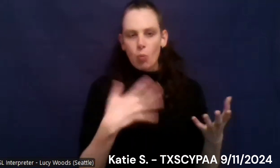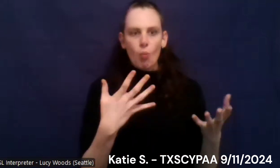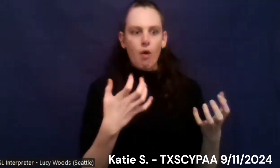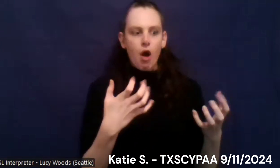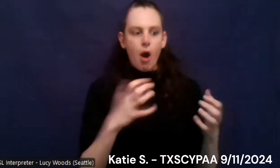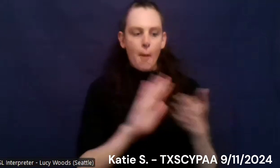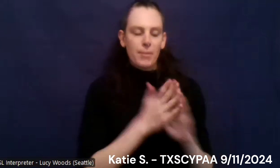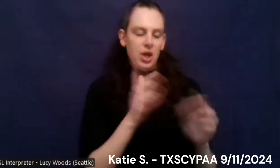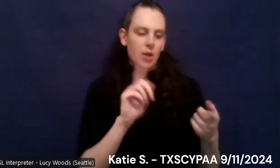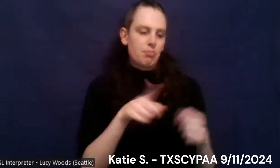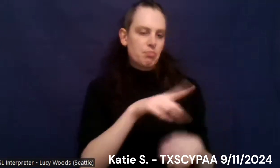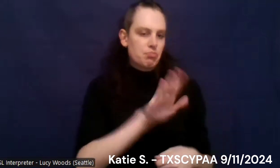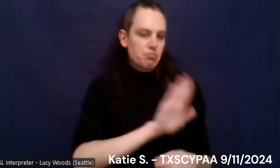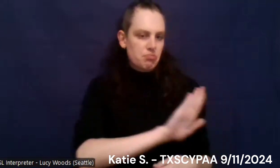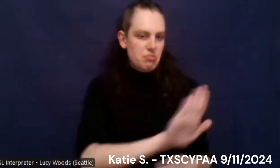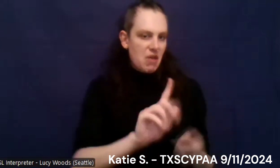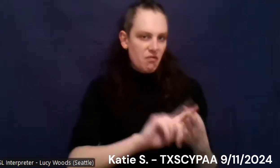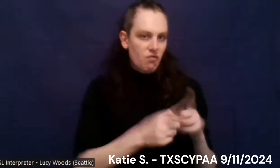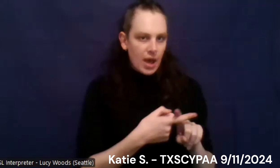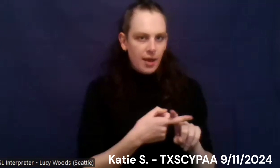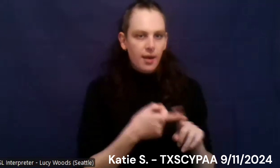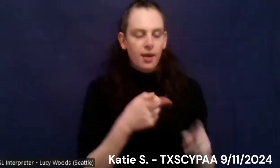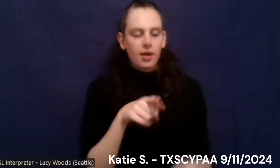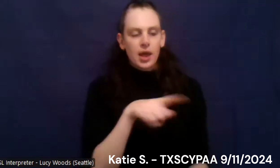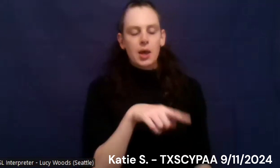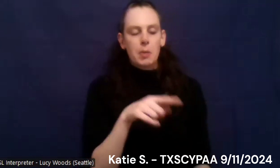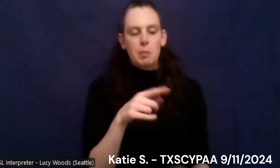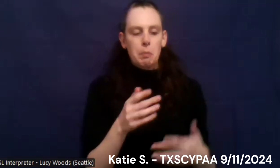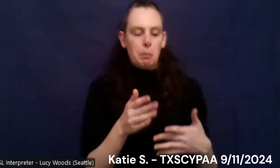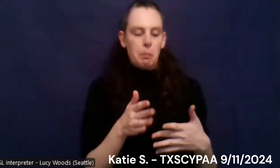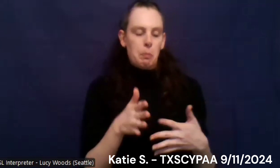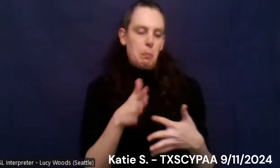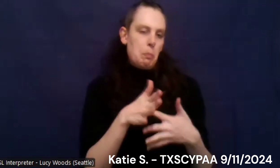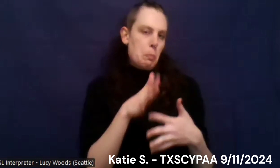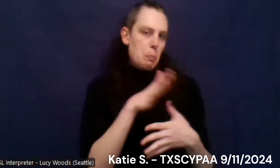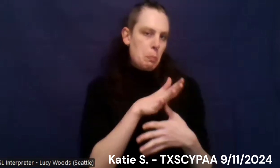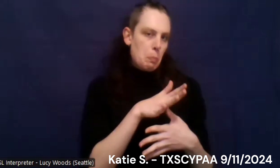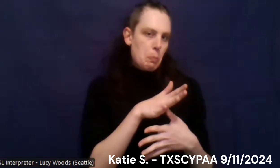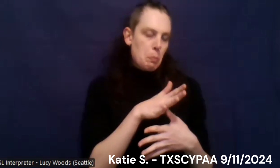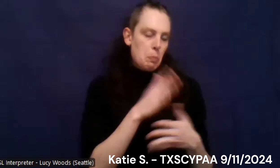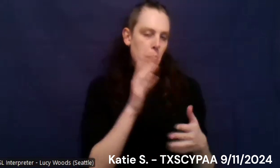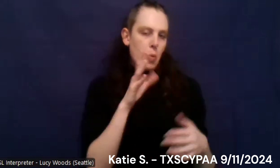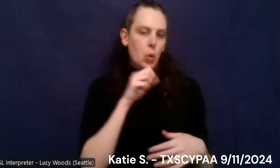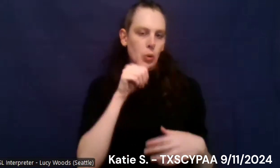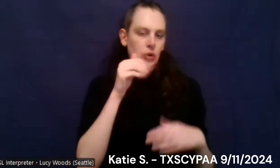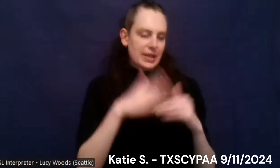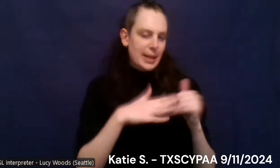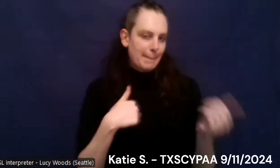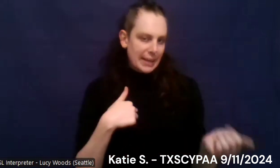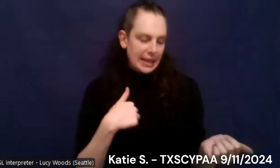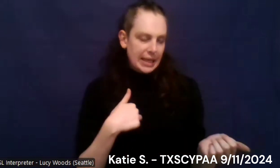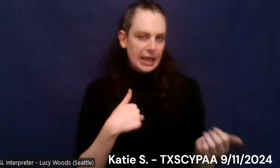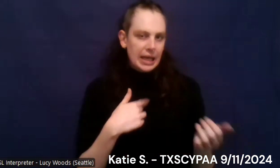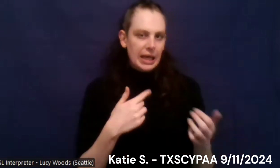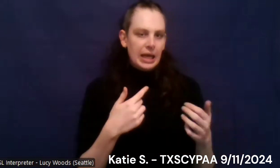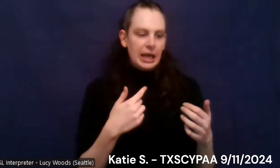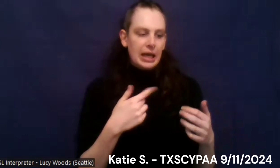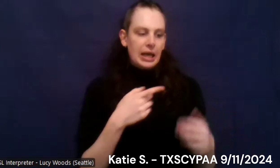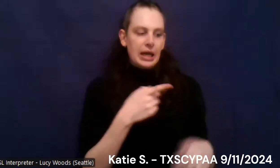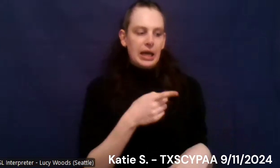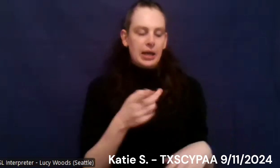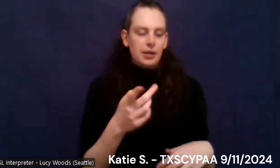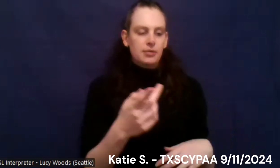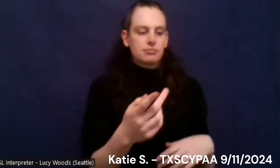badly. And of course, they had some upperclassmen, and that came over, and I was like, yeah, I'm into